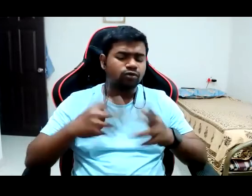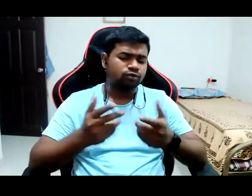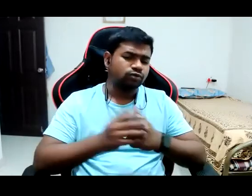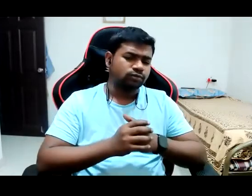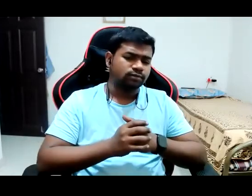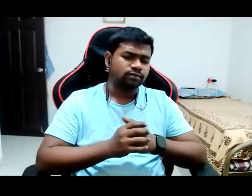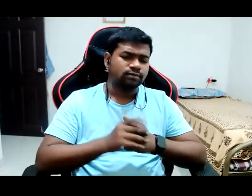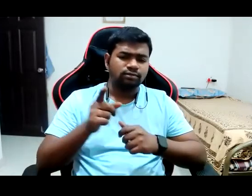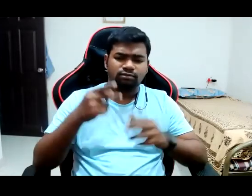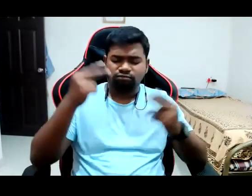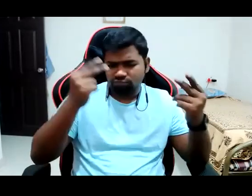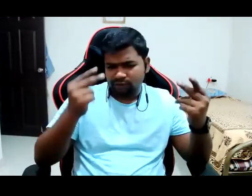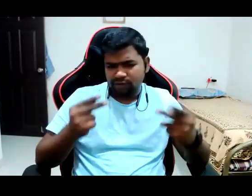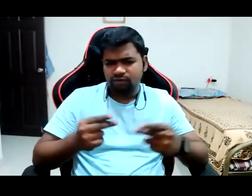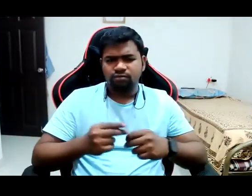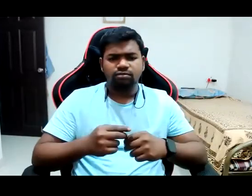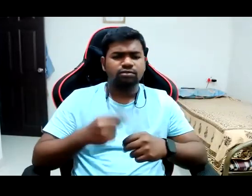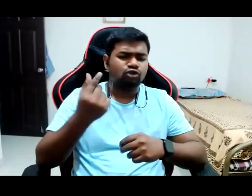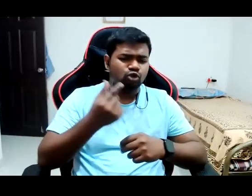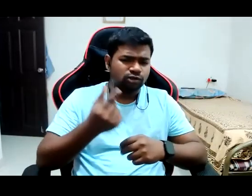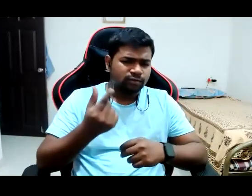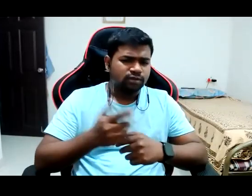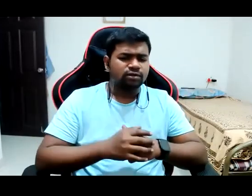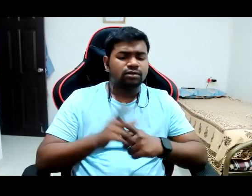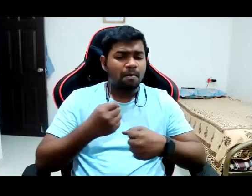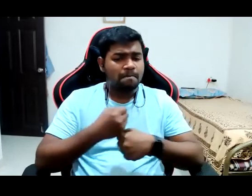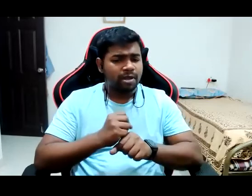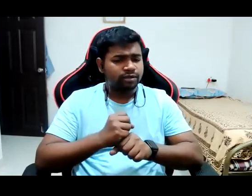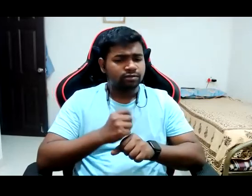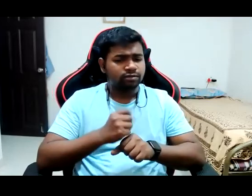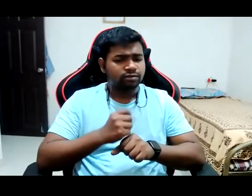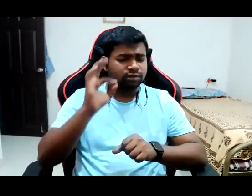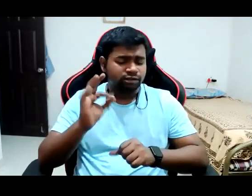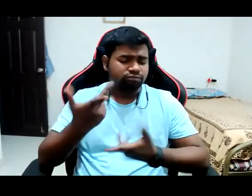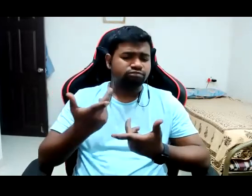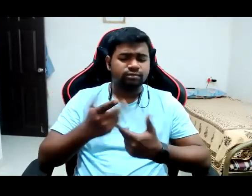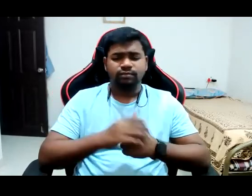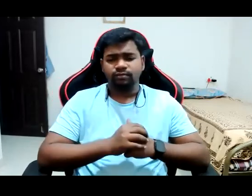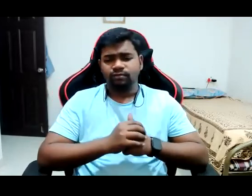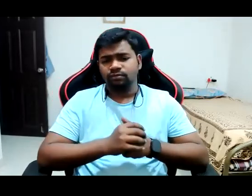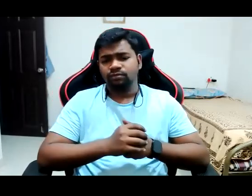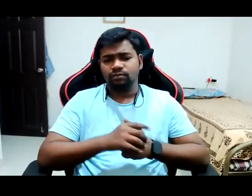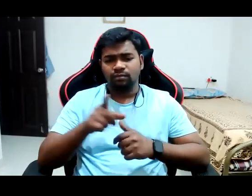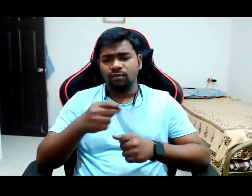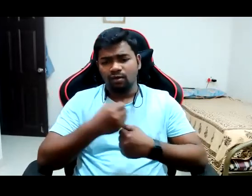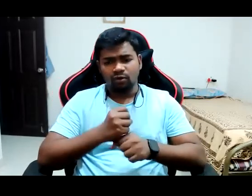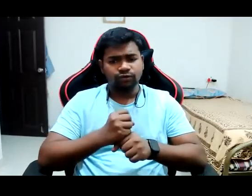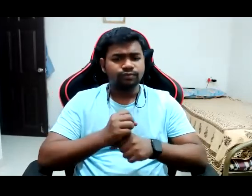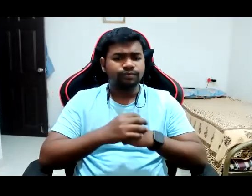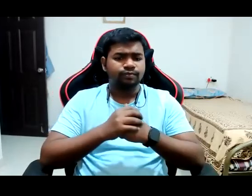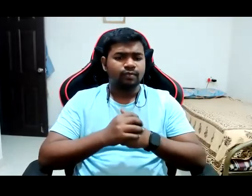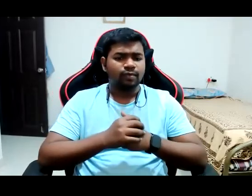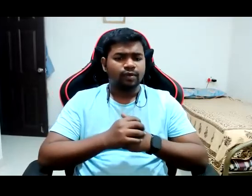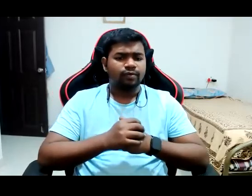the design, the usability, what makes sense, what does not make sense, and also of course